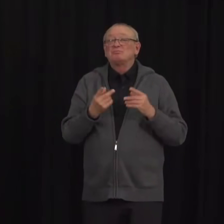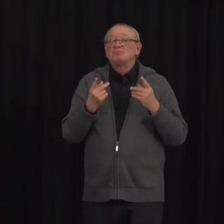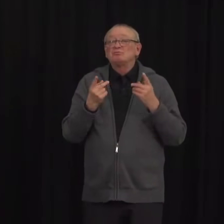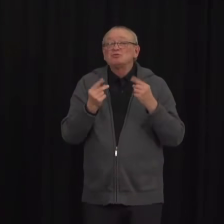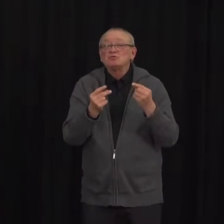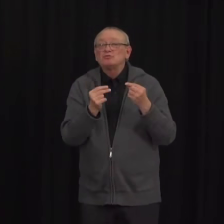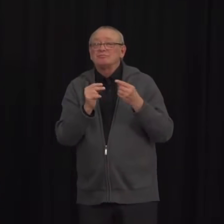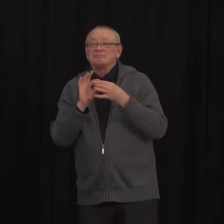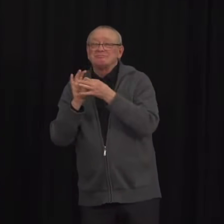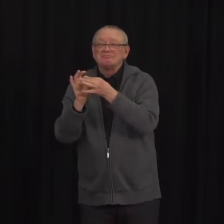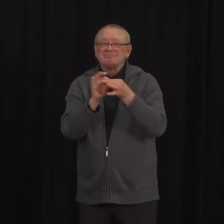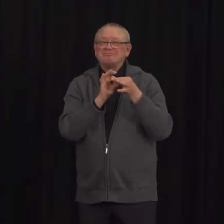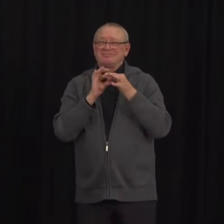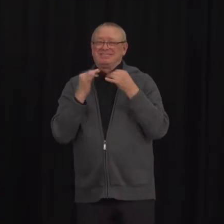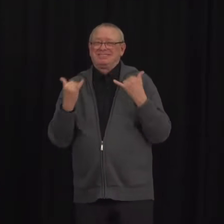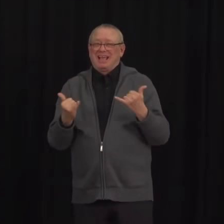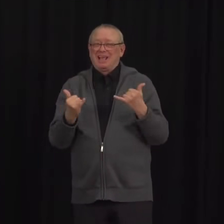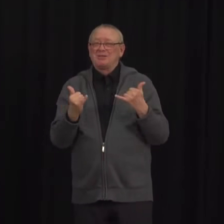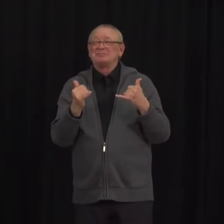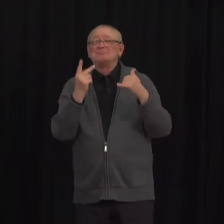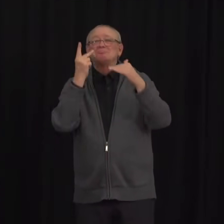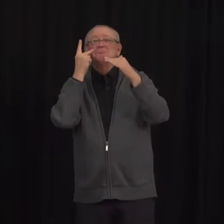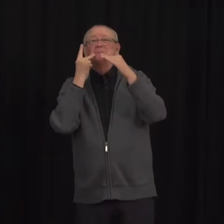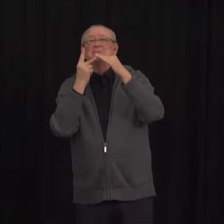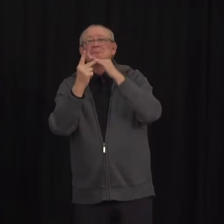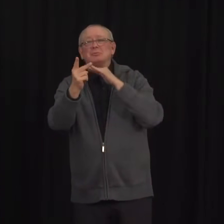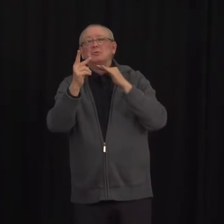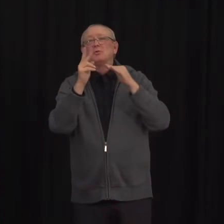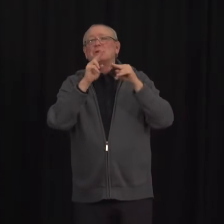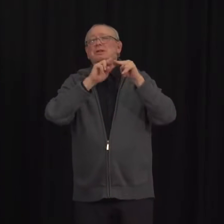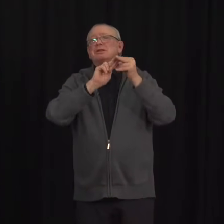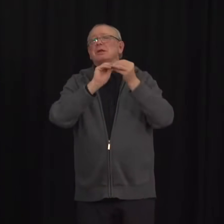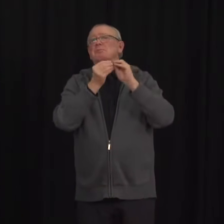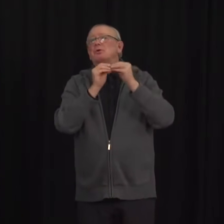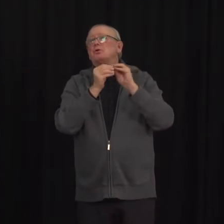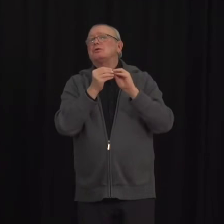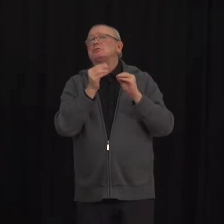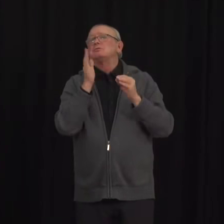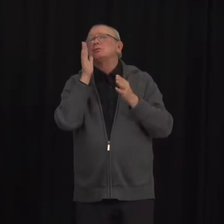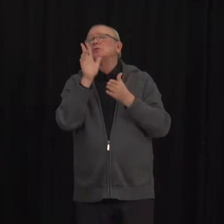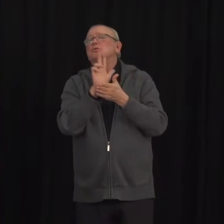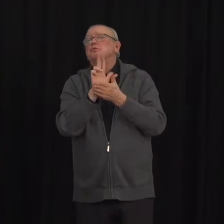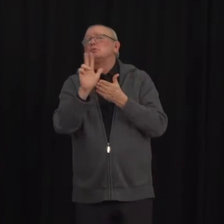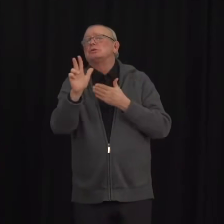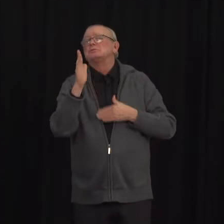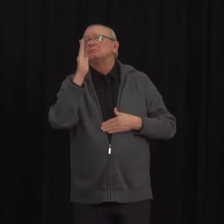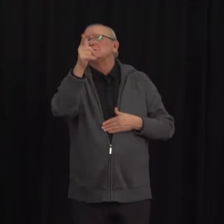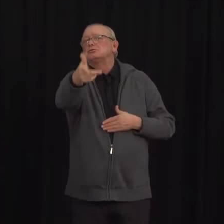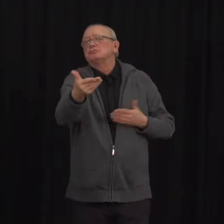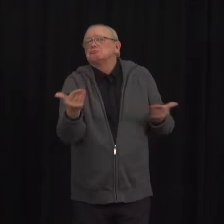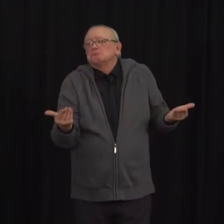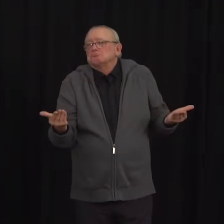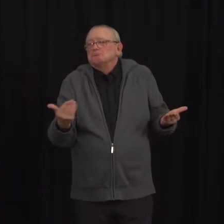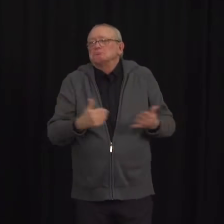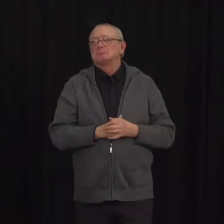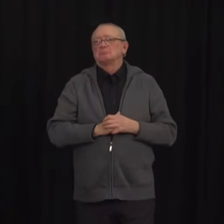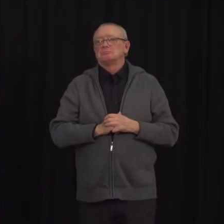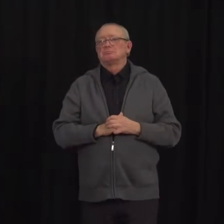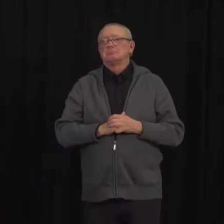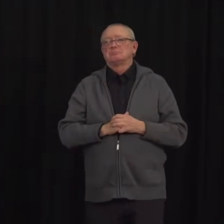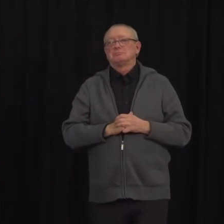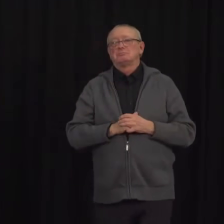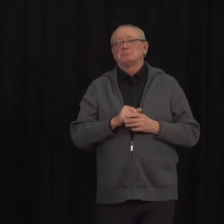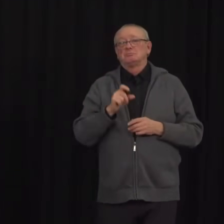today will determine what those case numbers look like sort of 3 weeks out. And the question of whether or not we